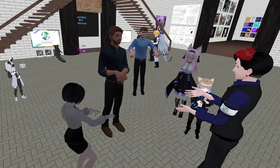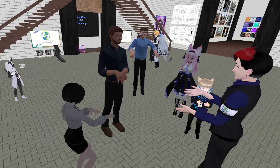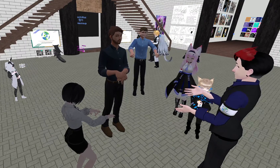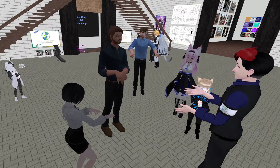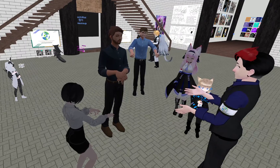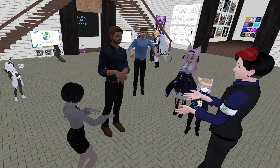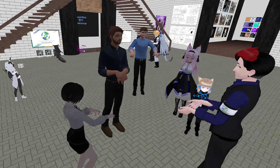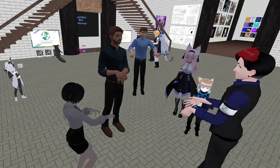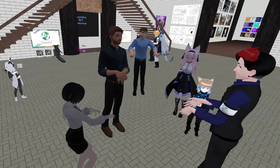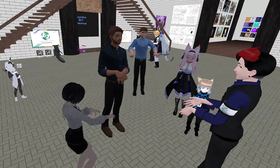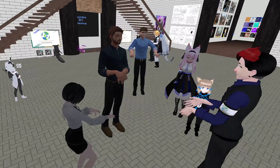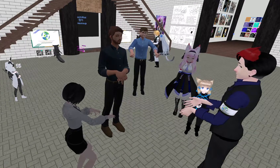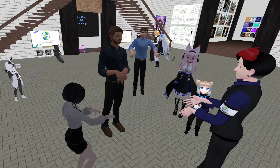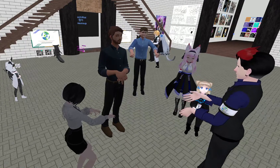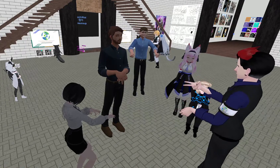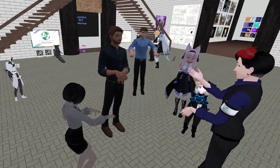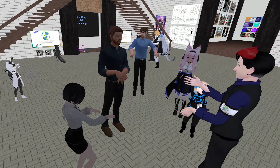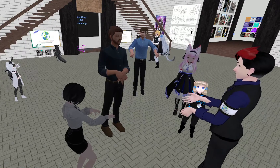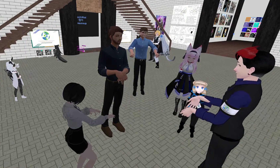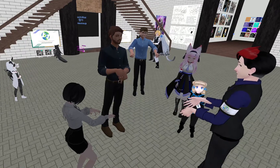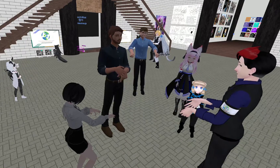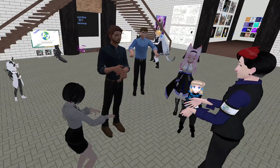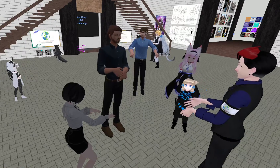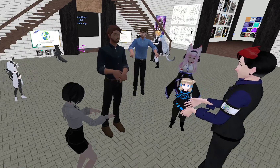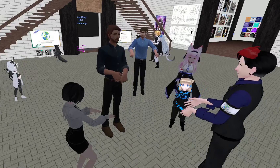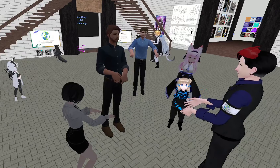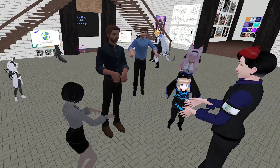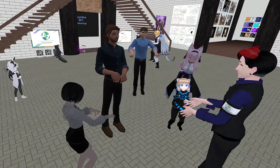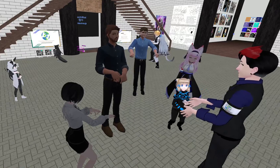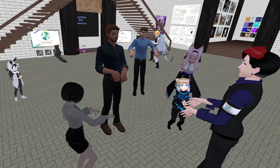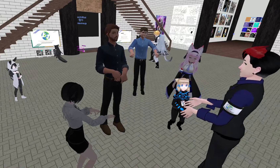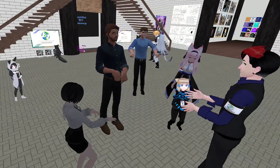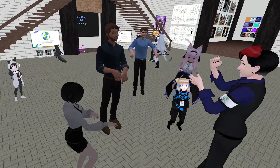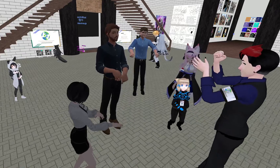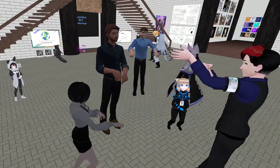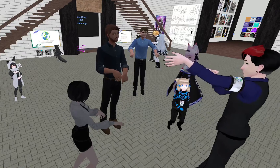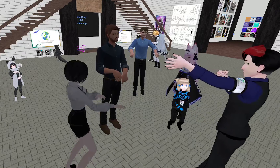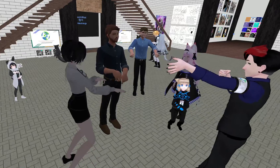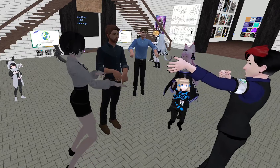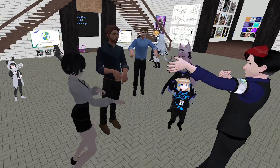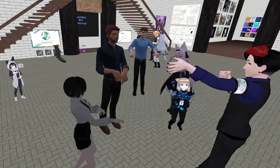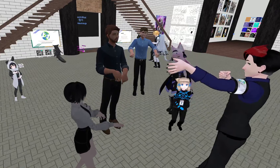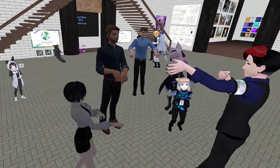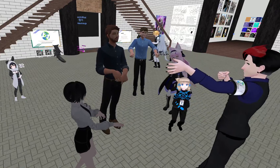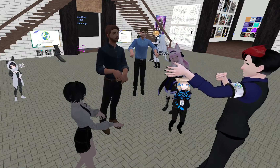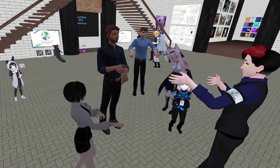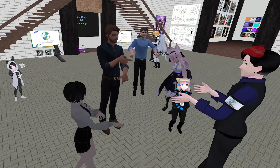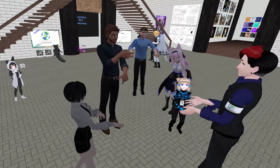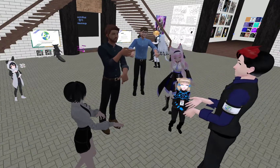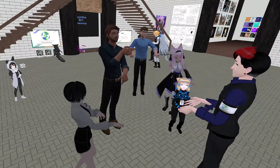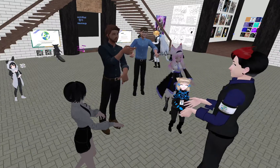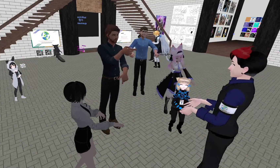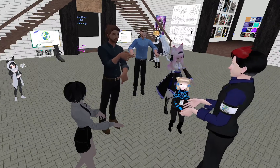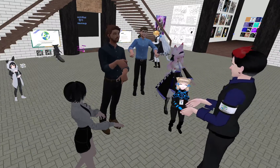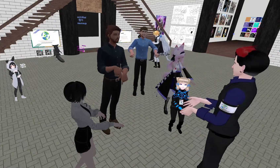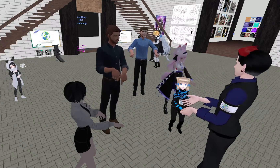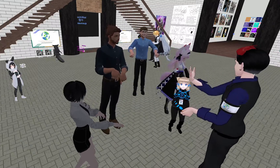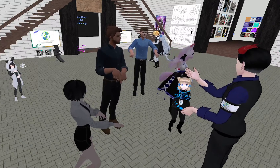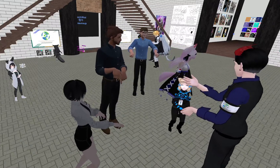Part 1. And he just goes up to the person and just goes. I'm wondering. Yeah, I was thinking the exact same they're